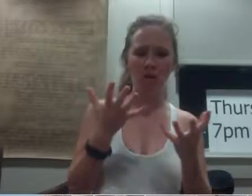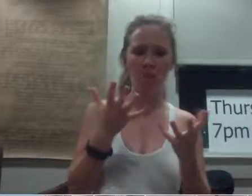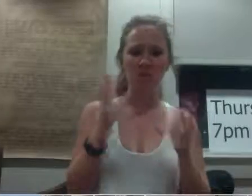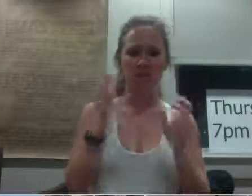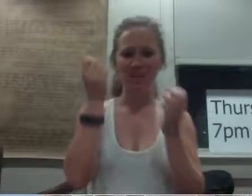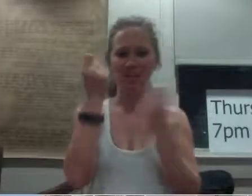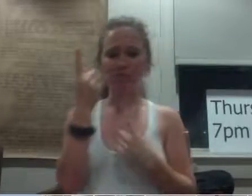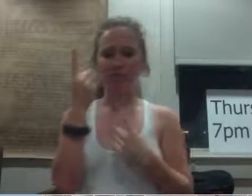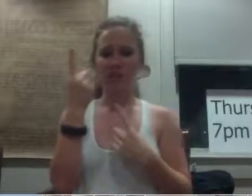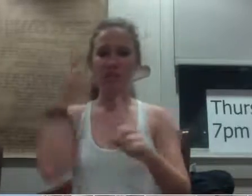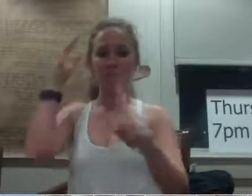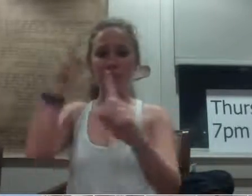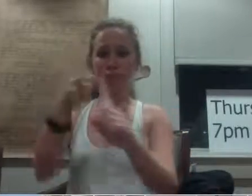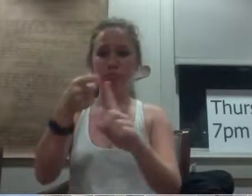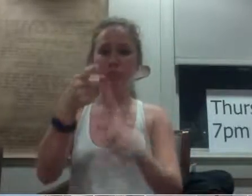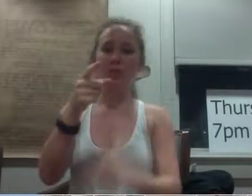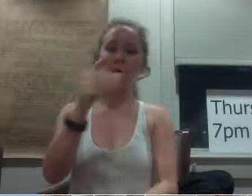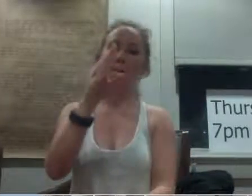Okay, so my teacher